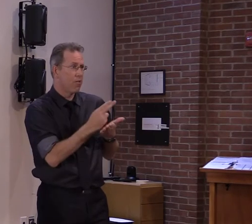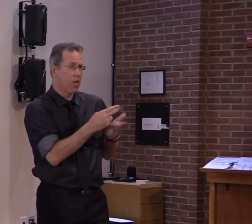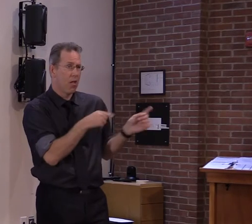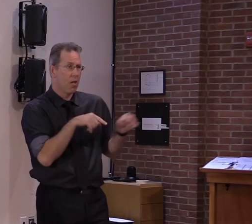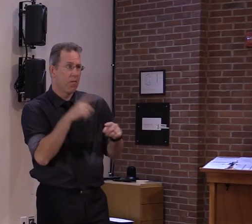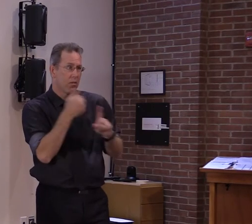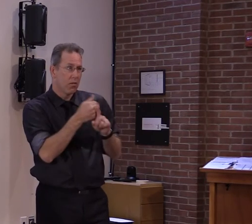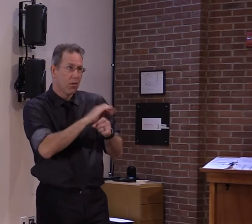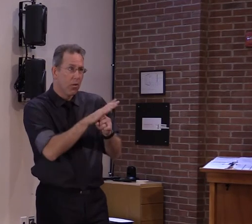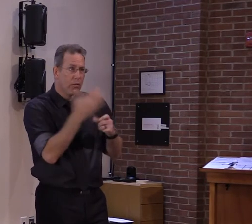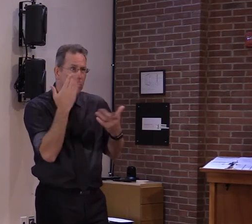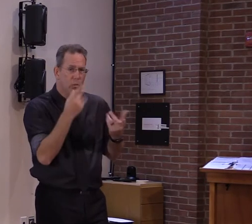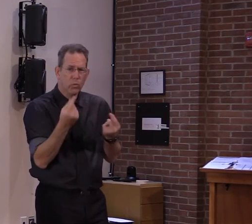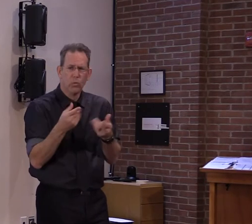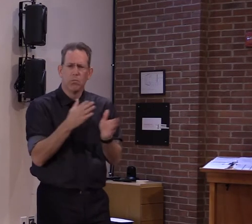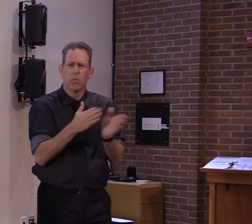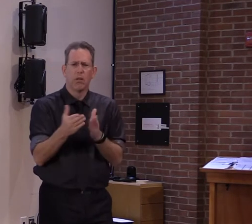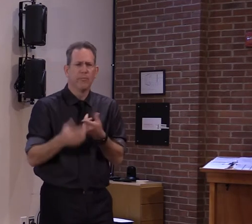are protocols